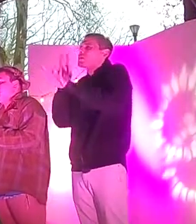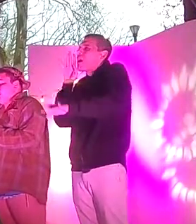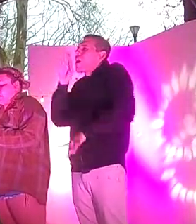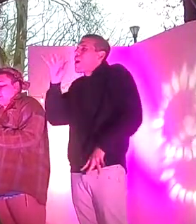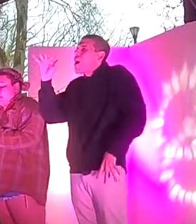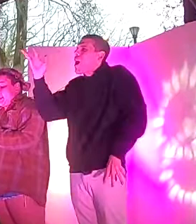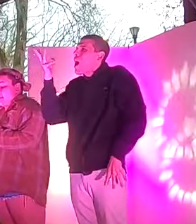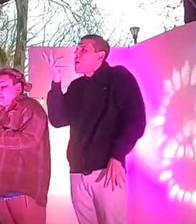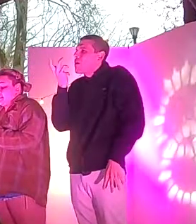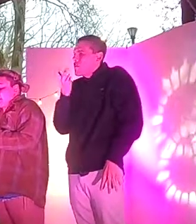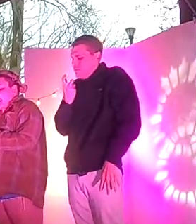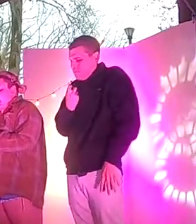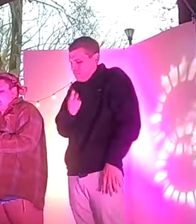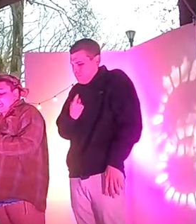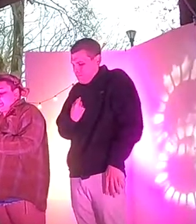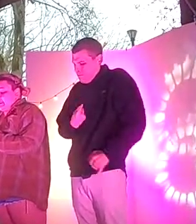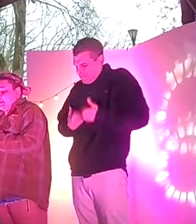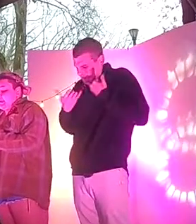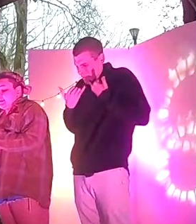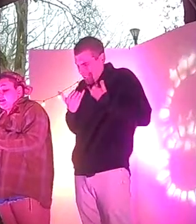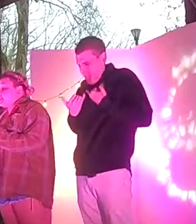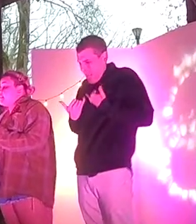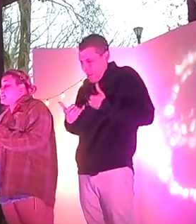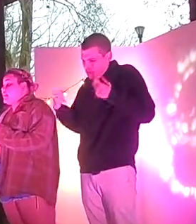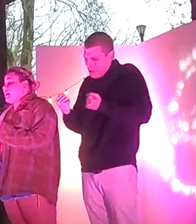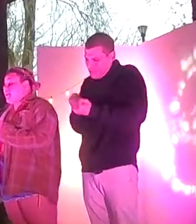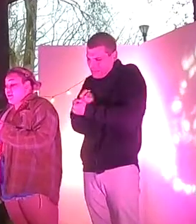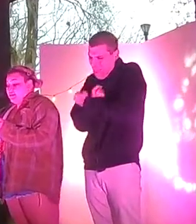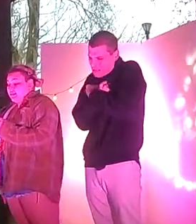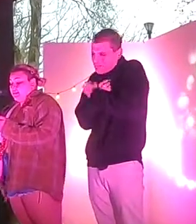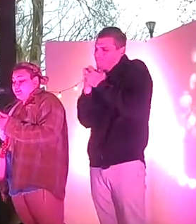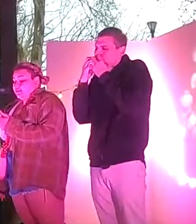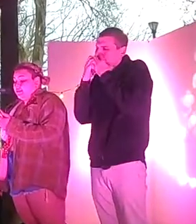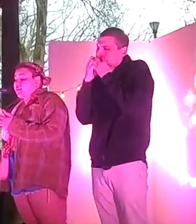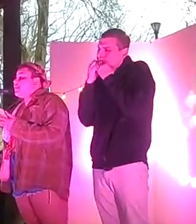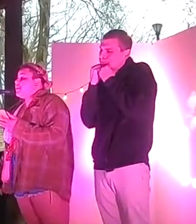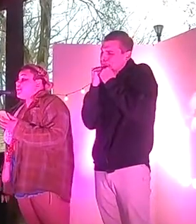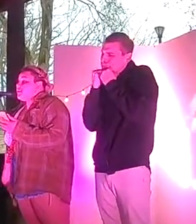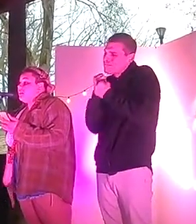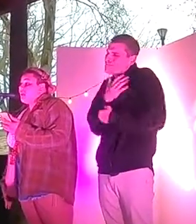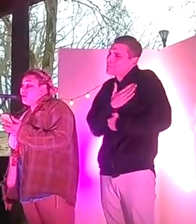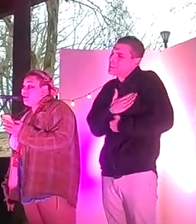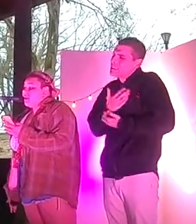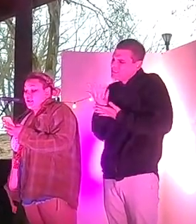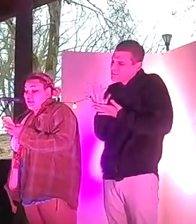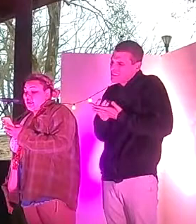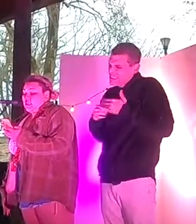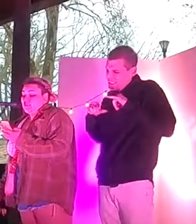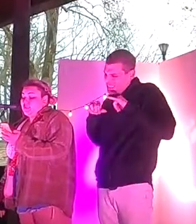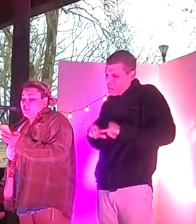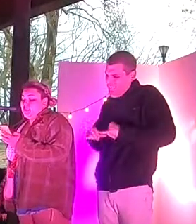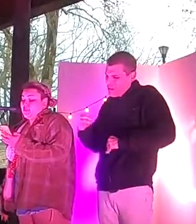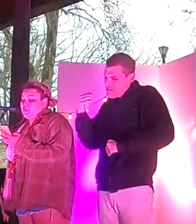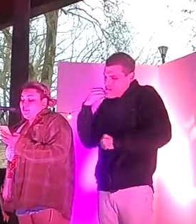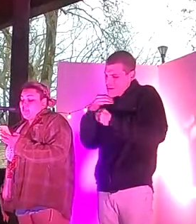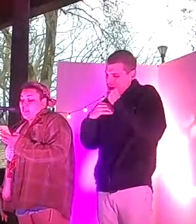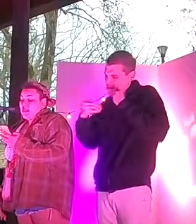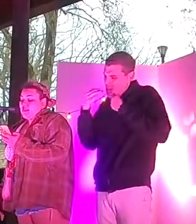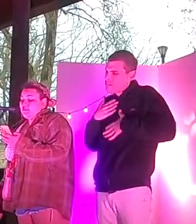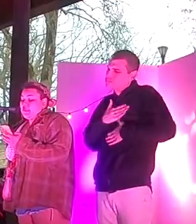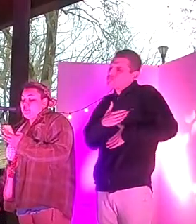in. Take her tight and tell her to stay. Feed her gumala and